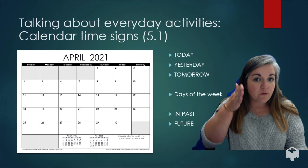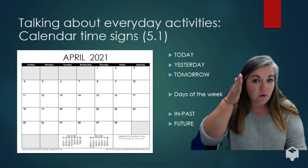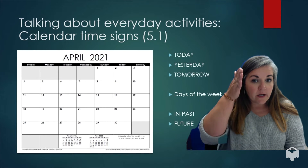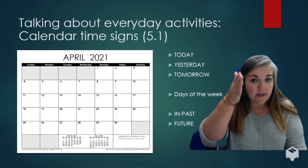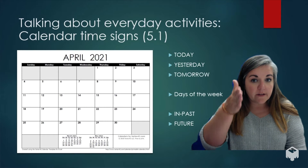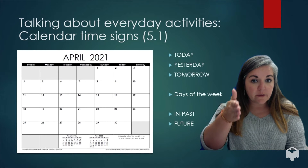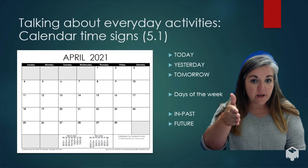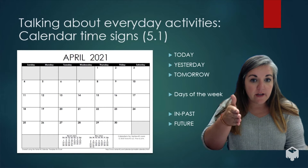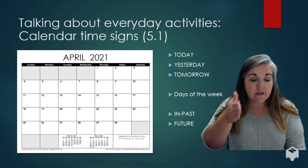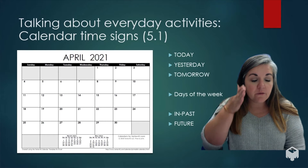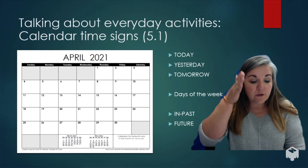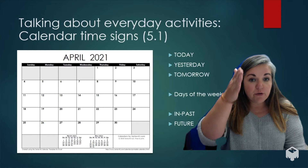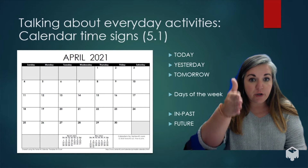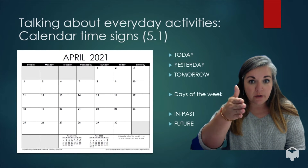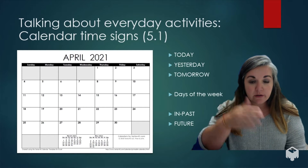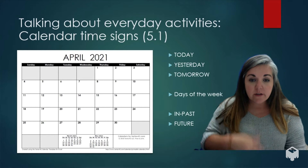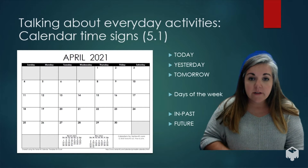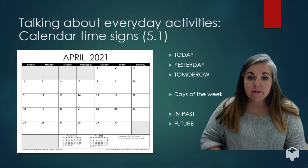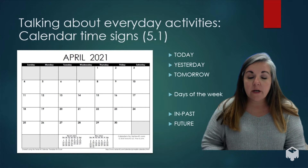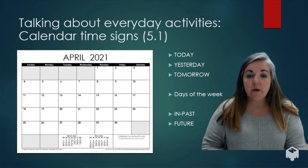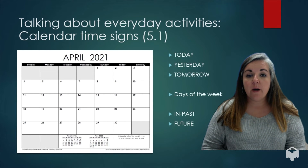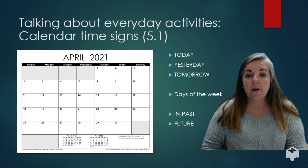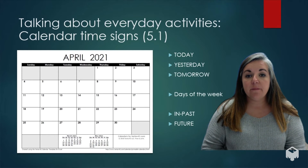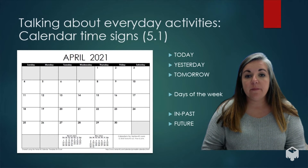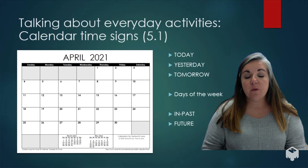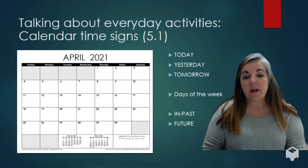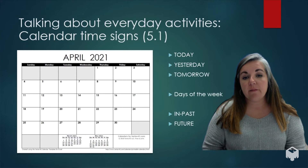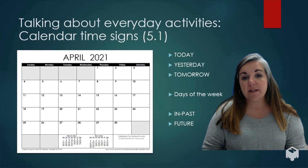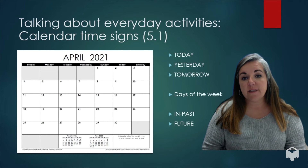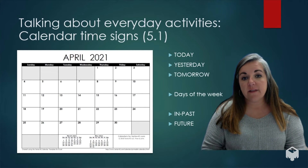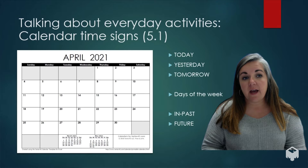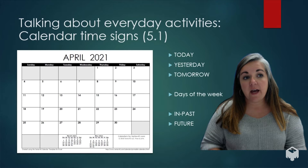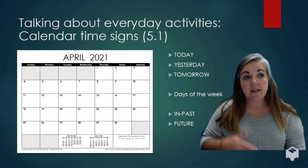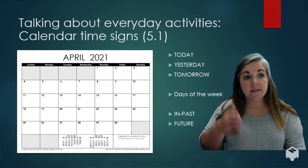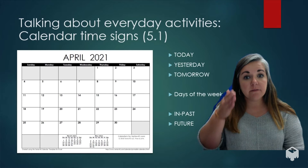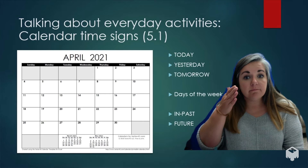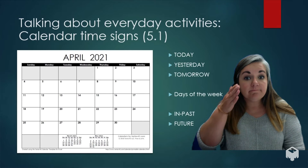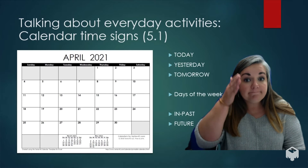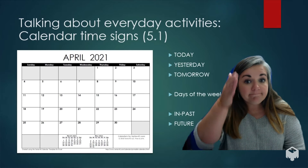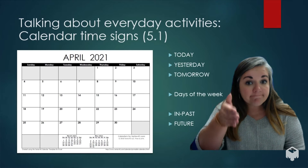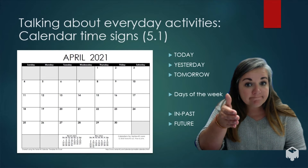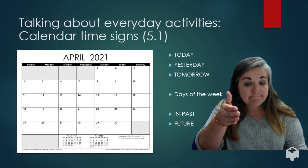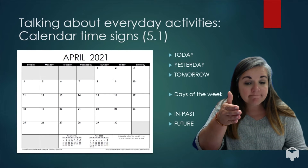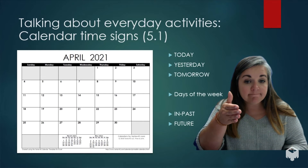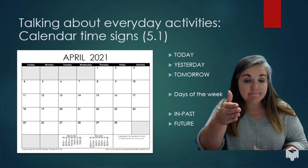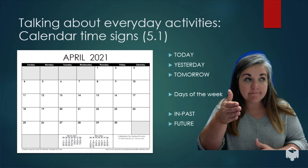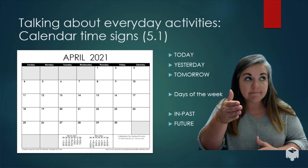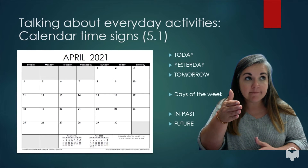it out from your forehead, okay, in the future. So the way I might say that is,